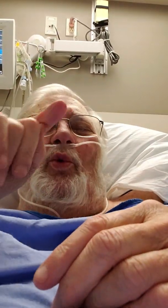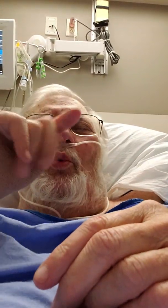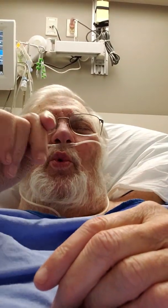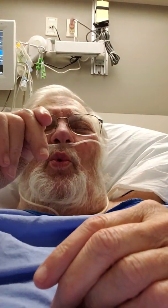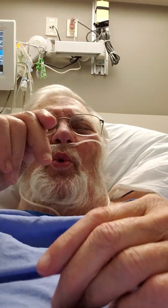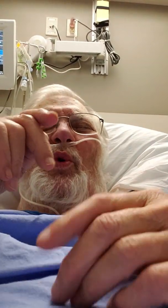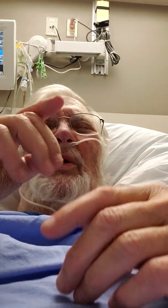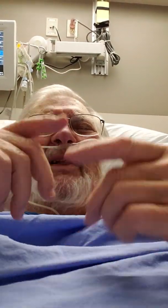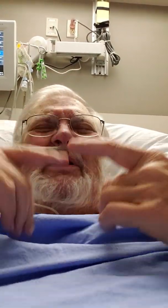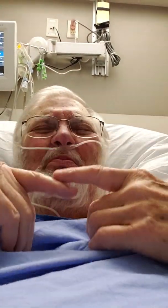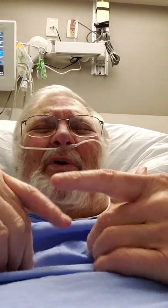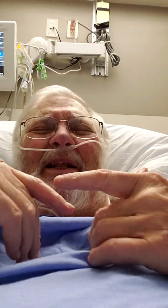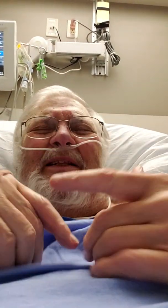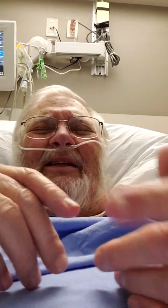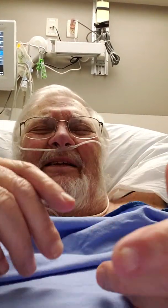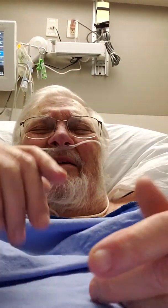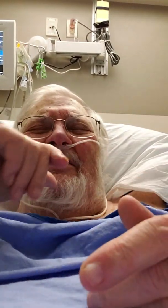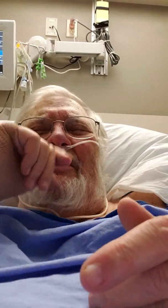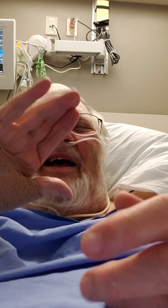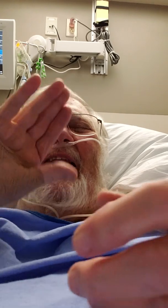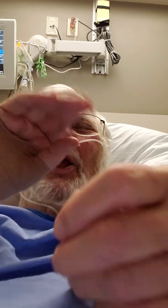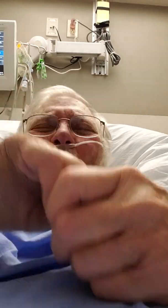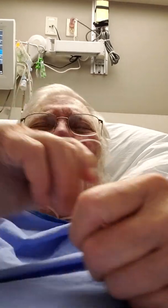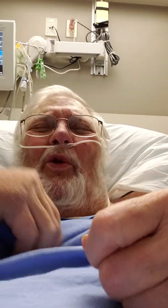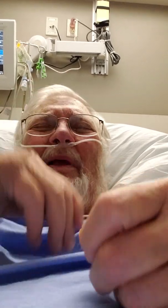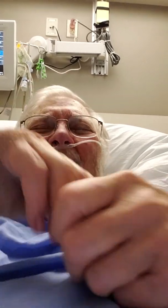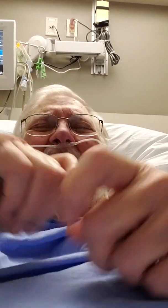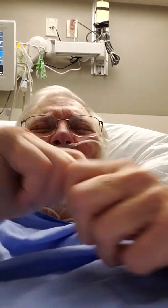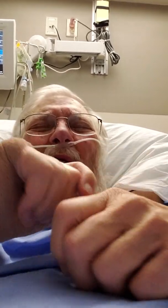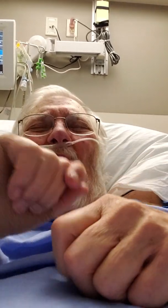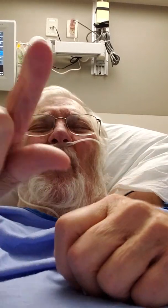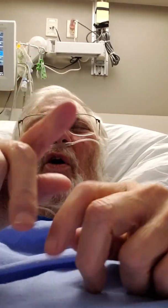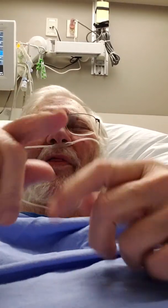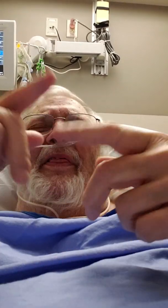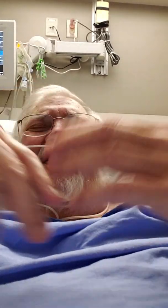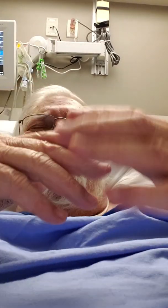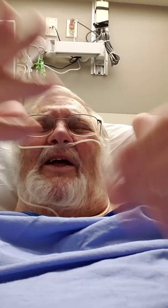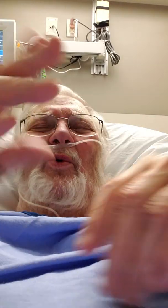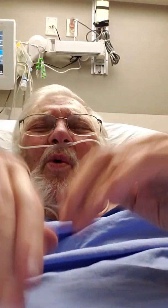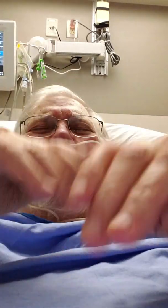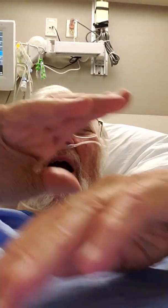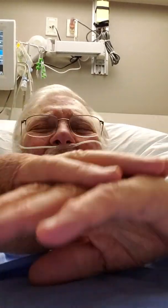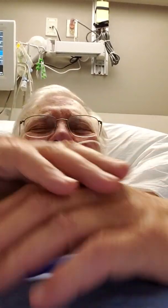who? But that included me in with all the things that were going on.